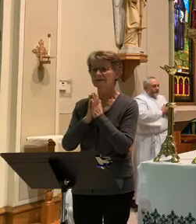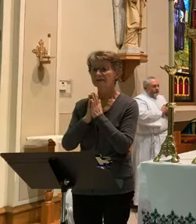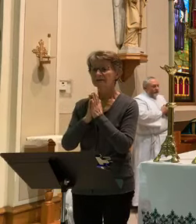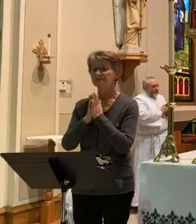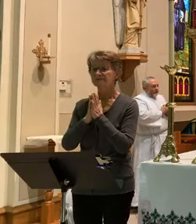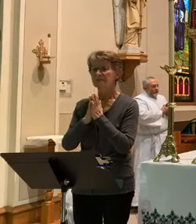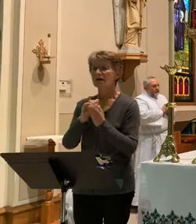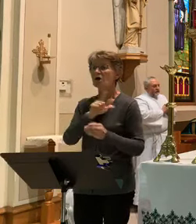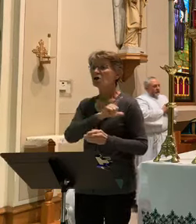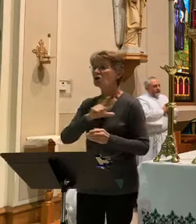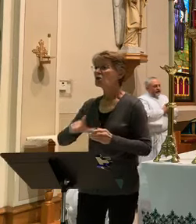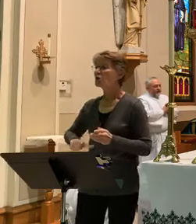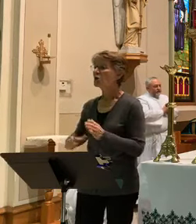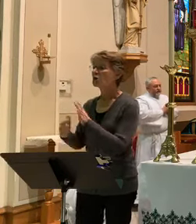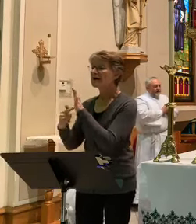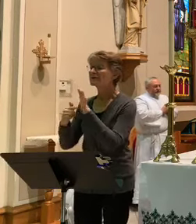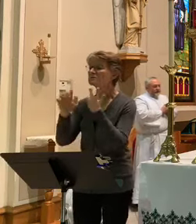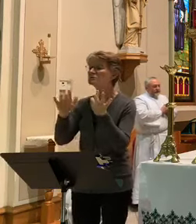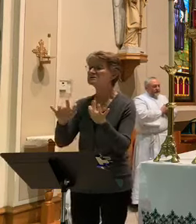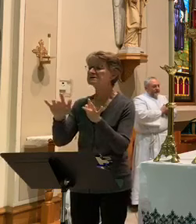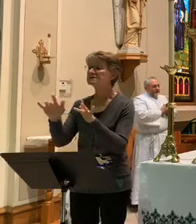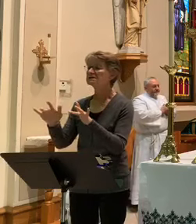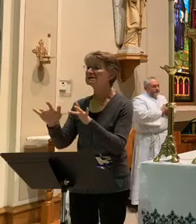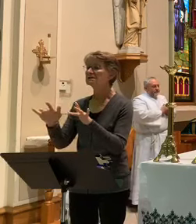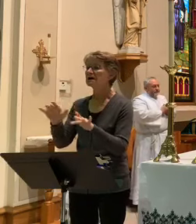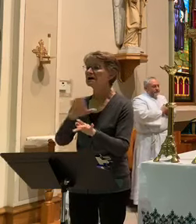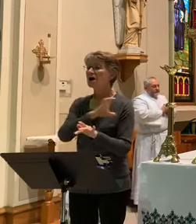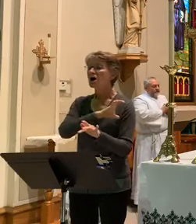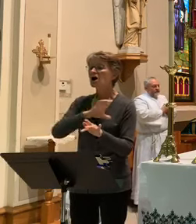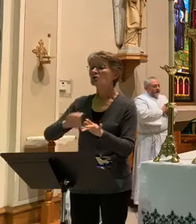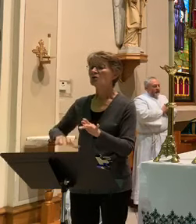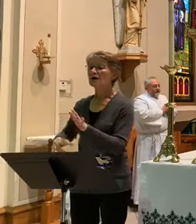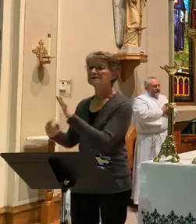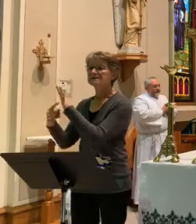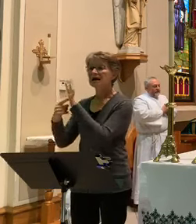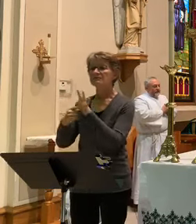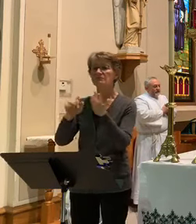Lord, have mercy. Lord, have mercy. Christ, have mercy.